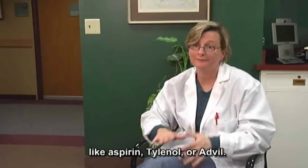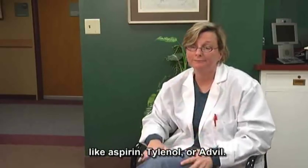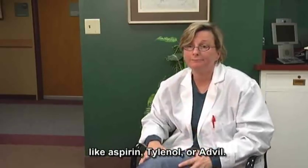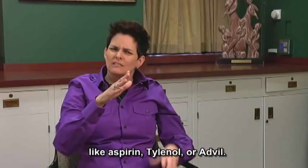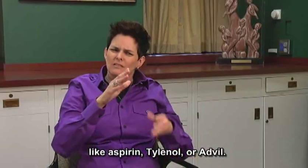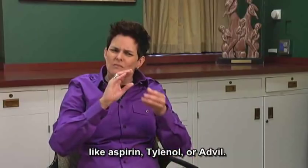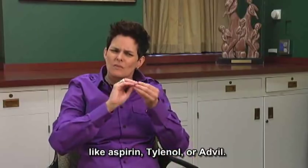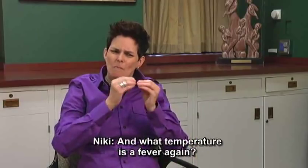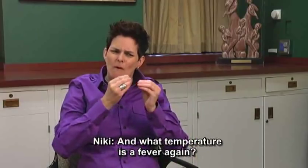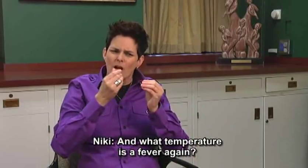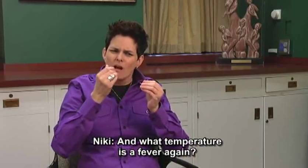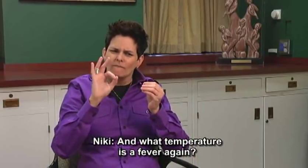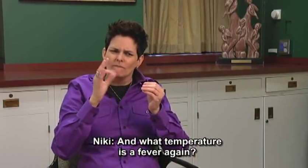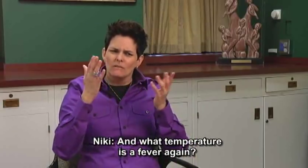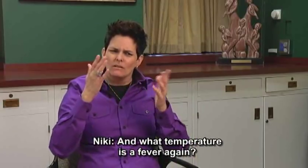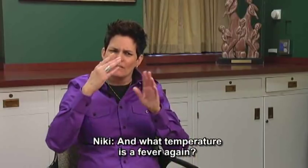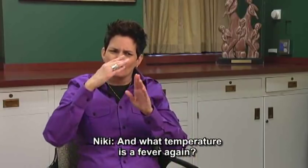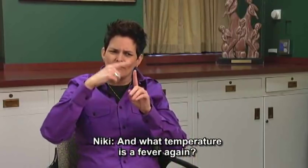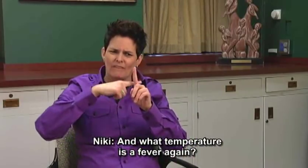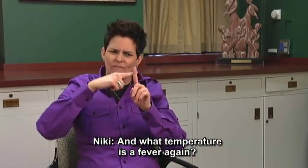and what temperature is a fever again